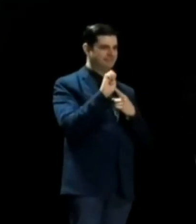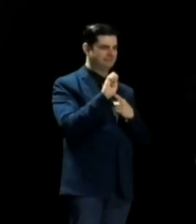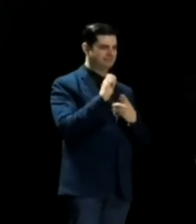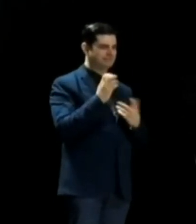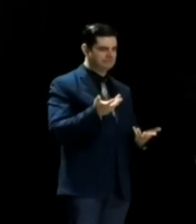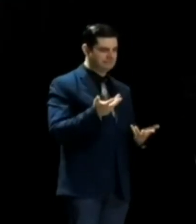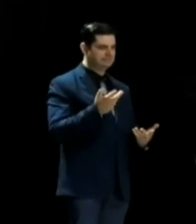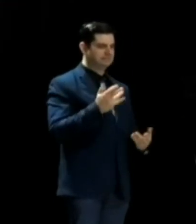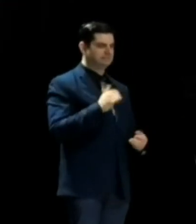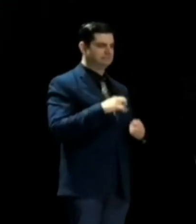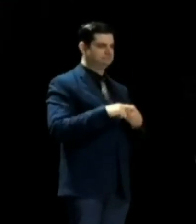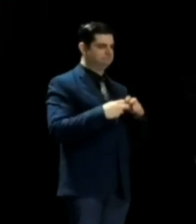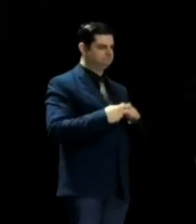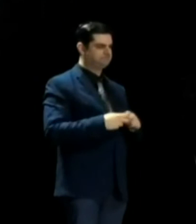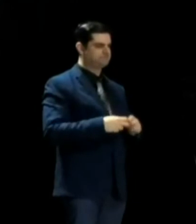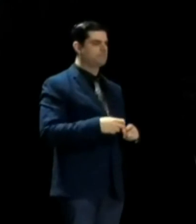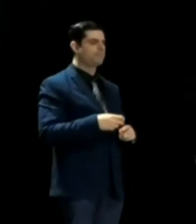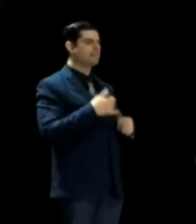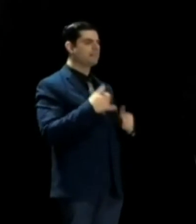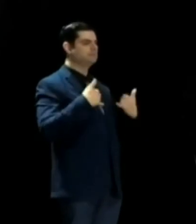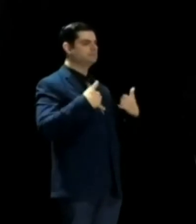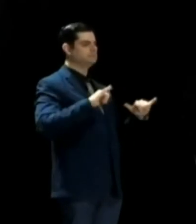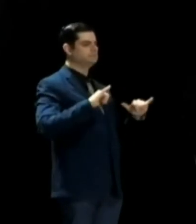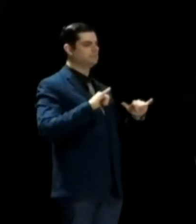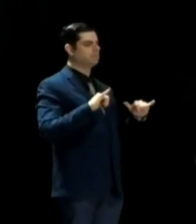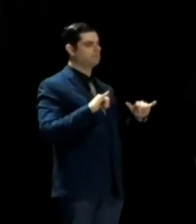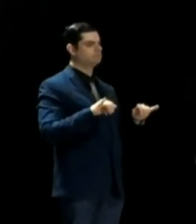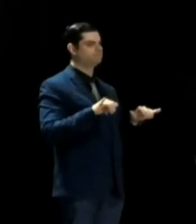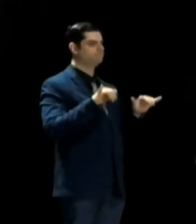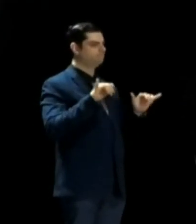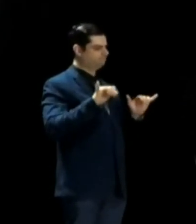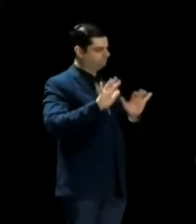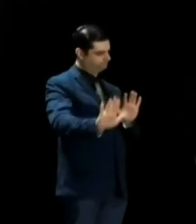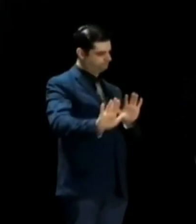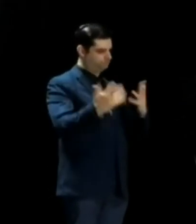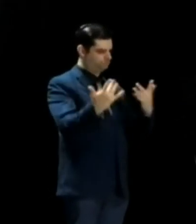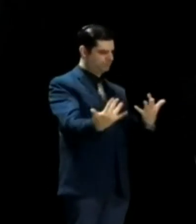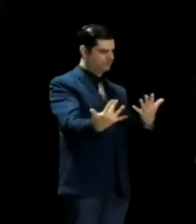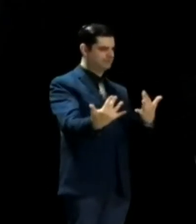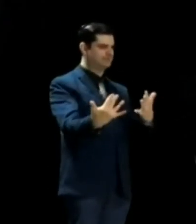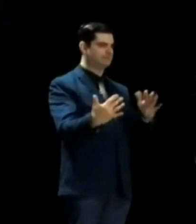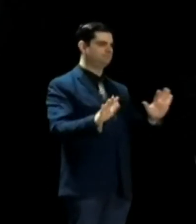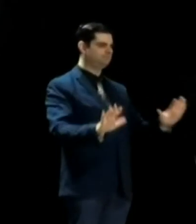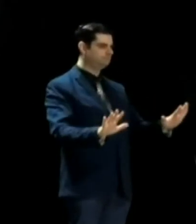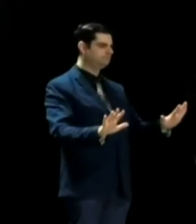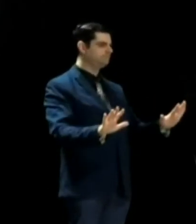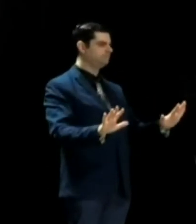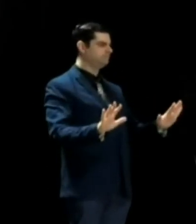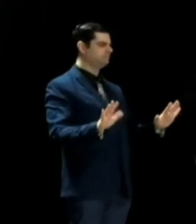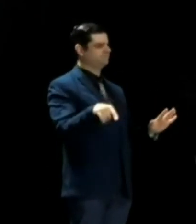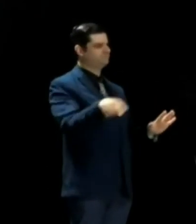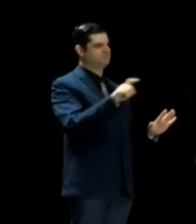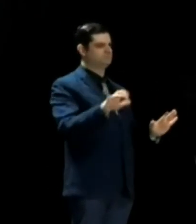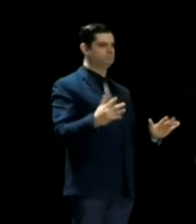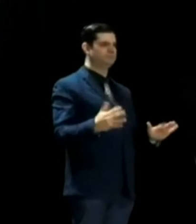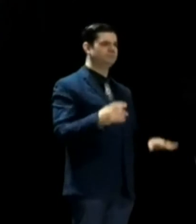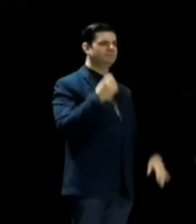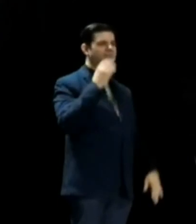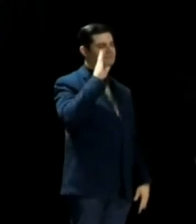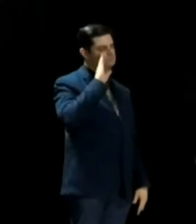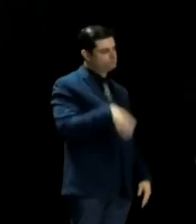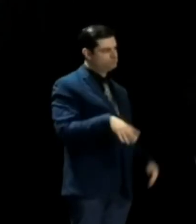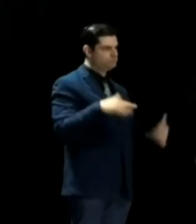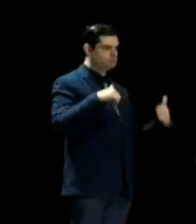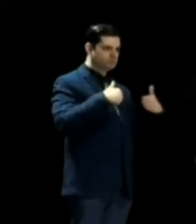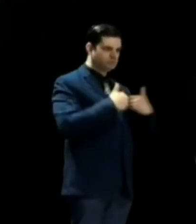them. And so that's not part of a restart. That's just loosening up regulations. But the challenge is that the PPE is not there. And you